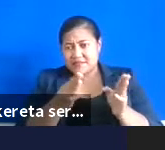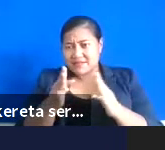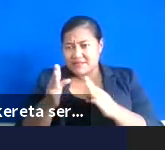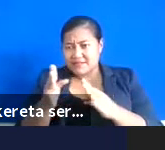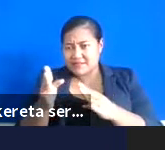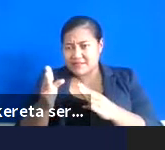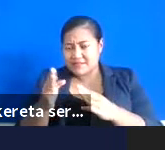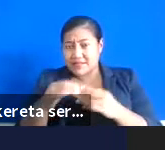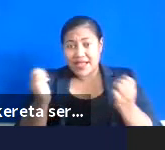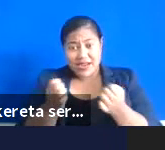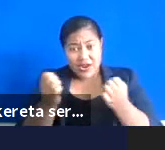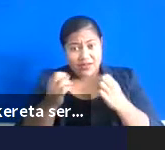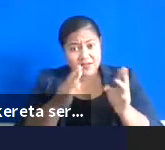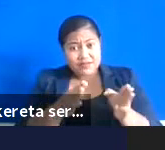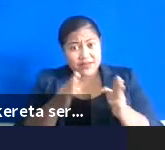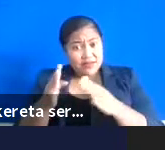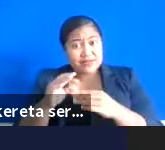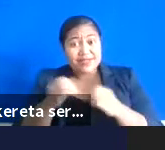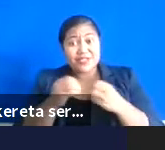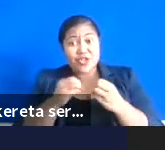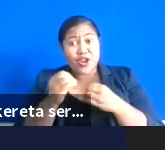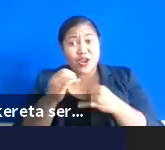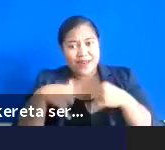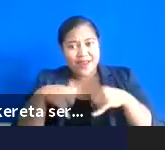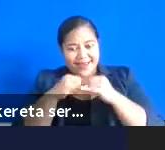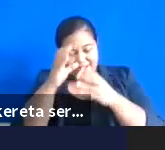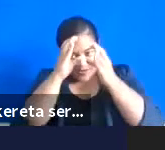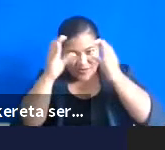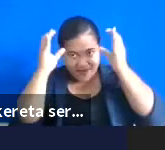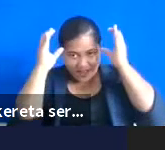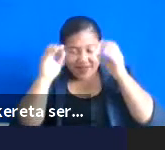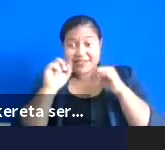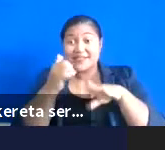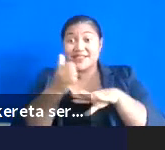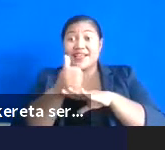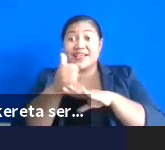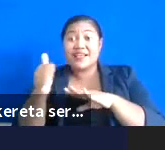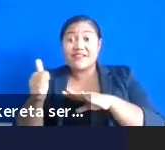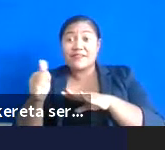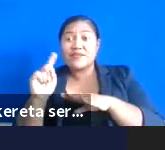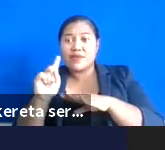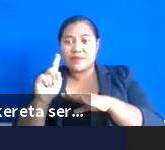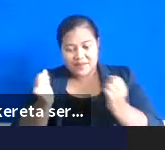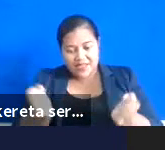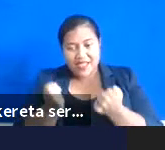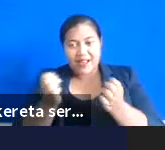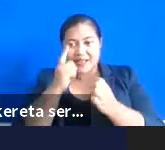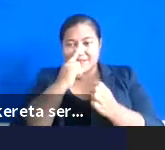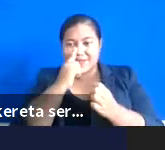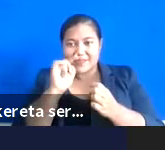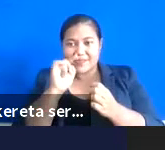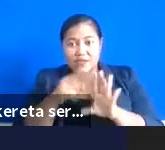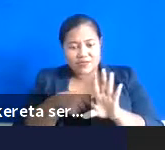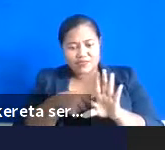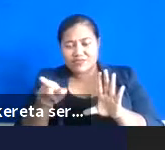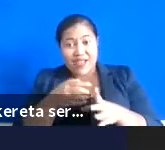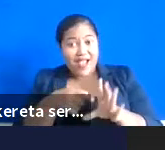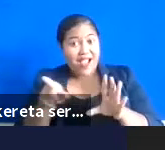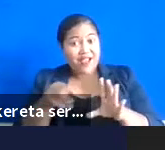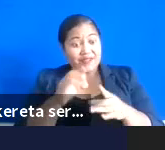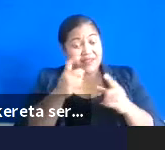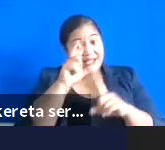migration occurred in solomon islands and tuvalu so this is where the government encouraged people to move out of the capital cities and either back to